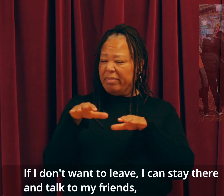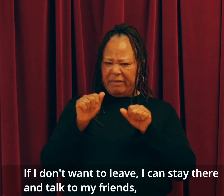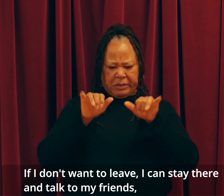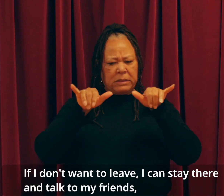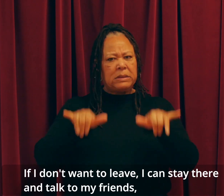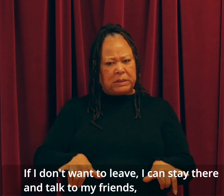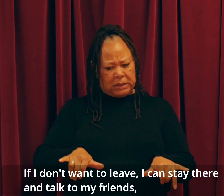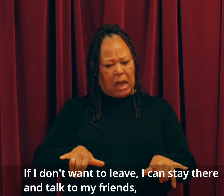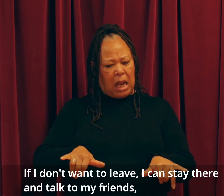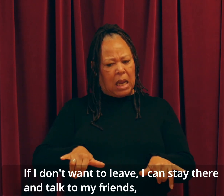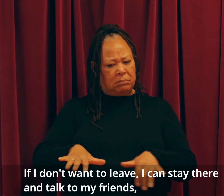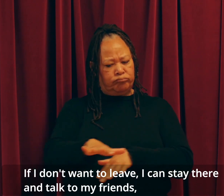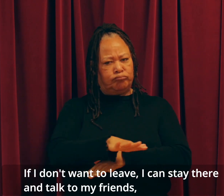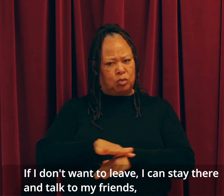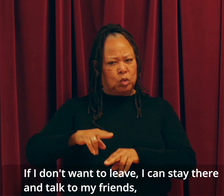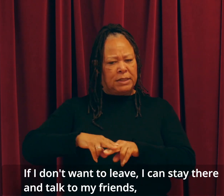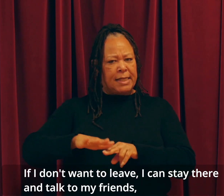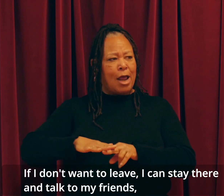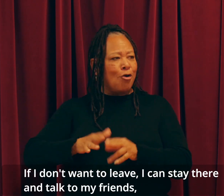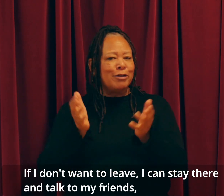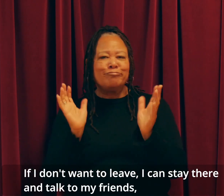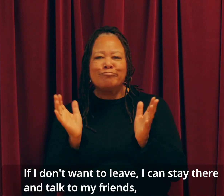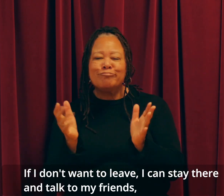If I don't want to leave, I can stay there and talk to my friends